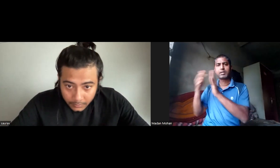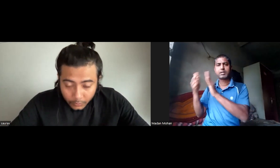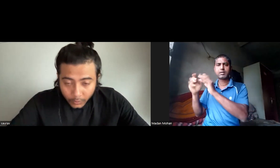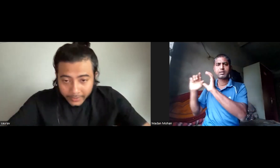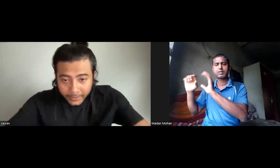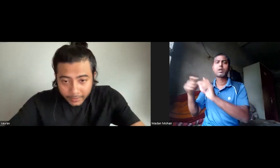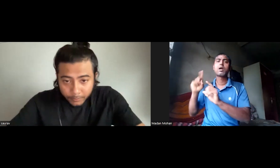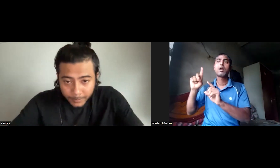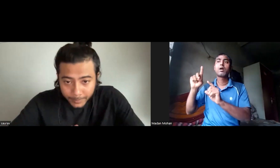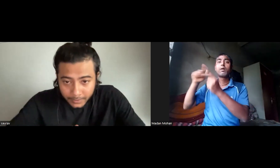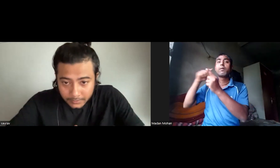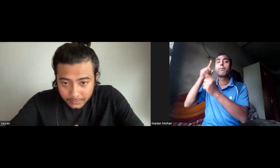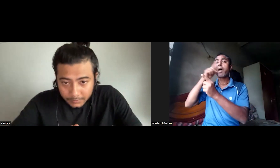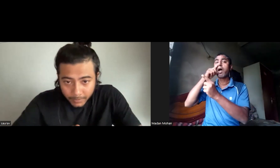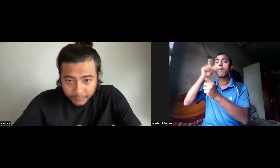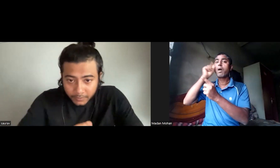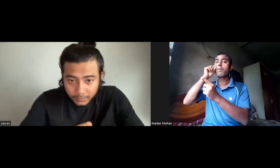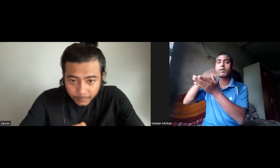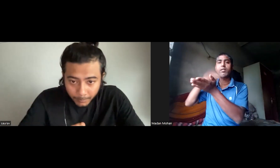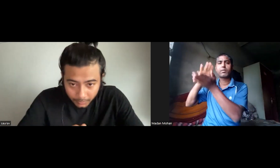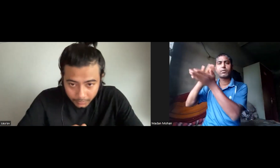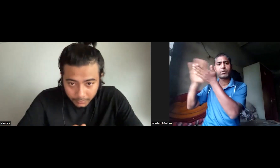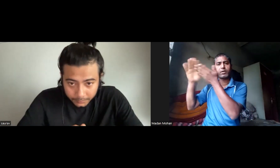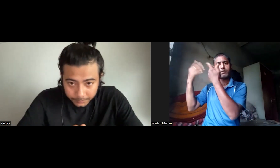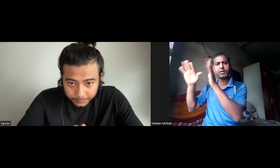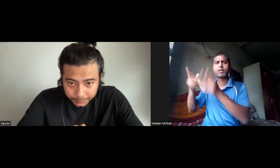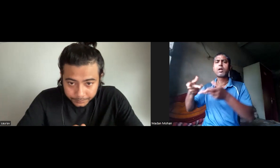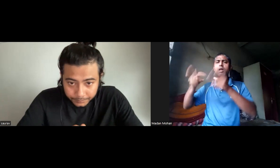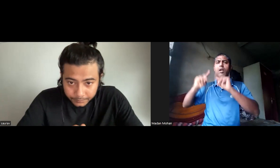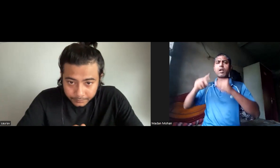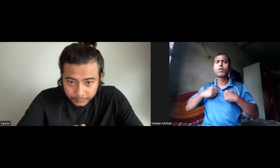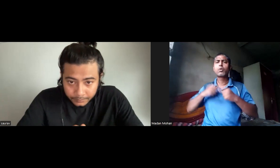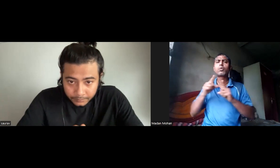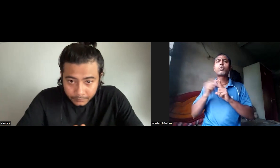So I care for my parents, my father and my mother.